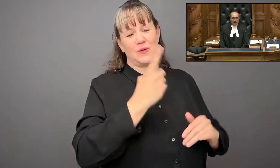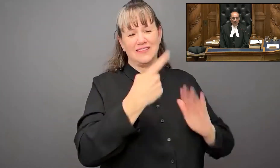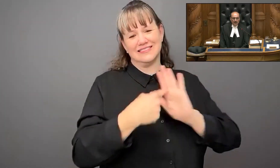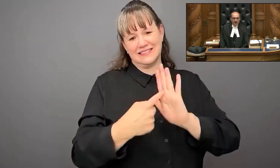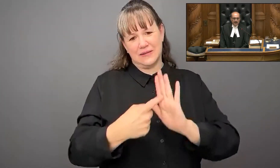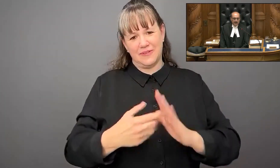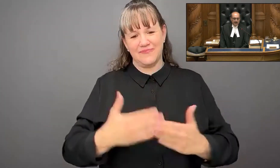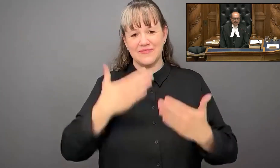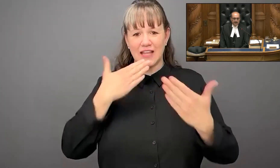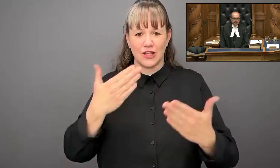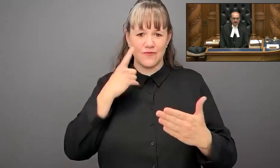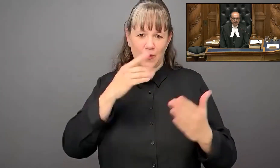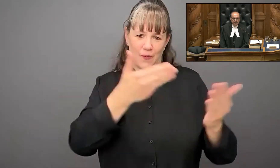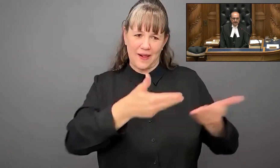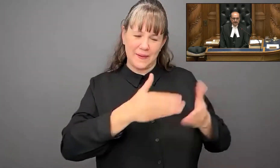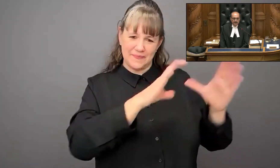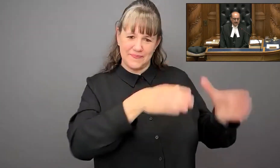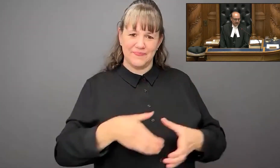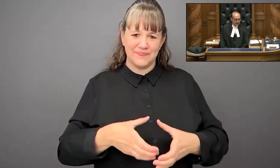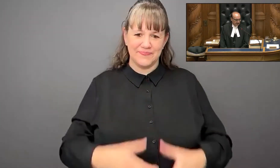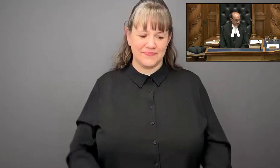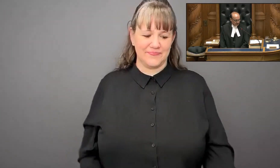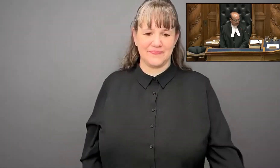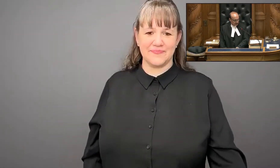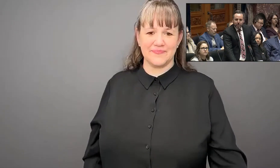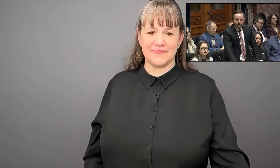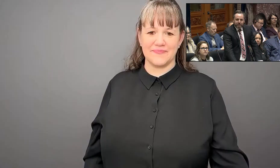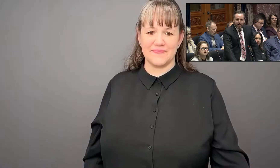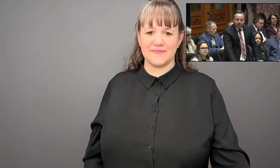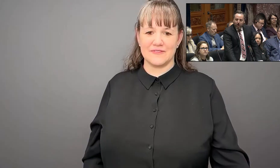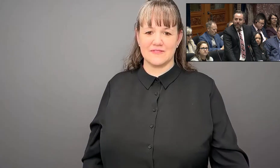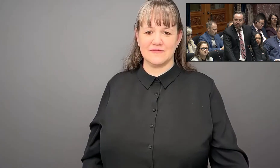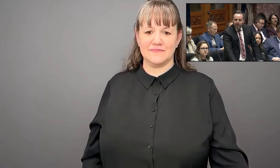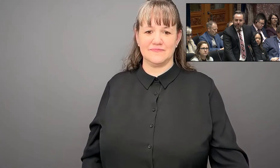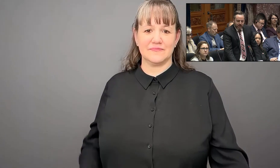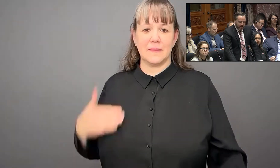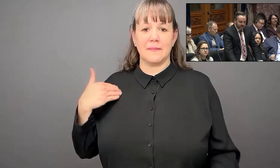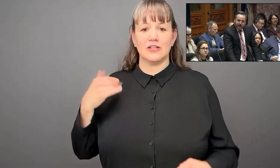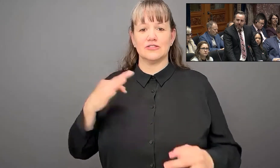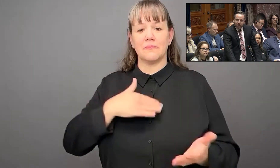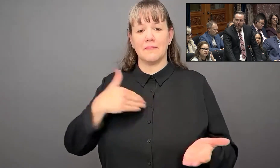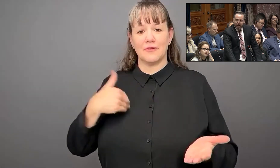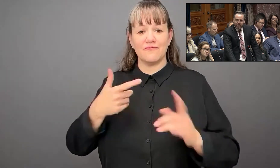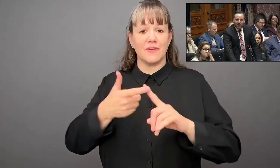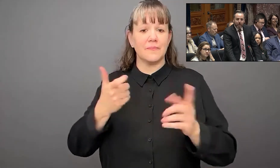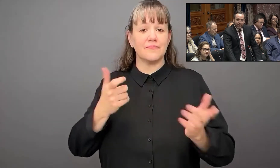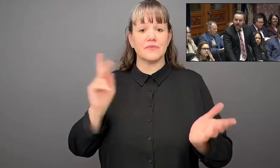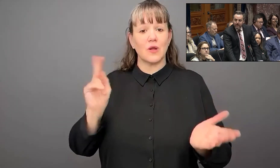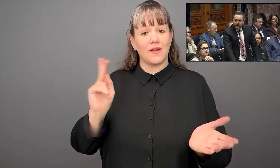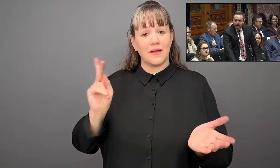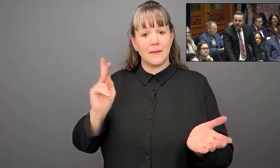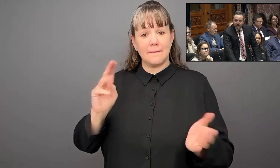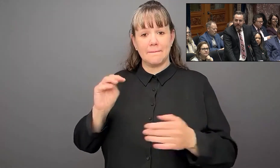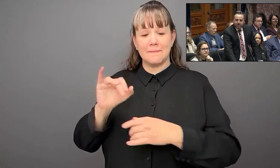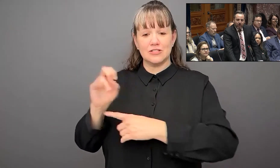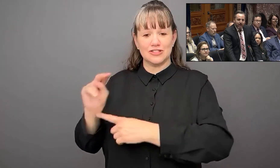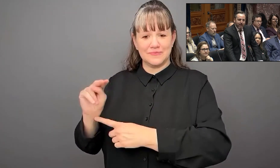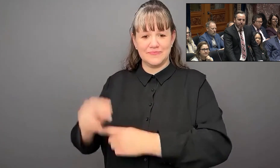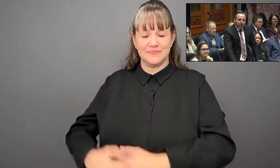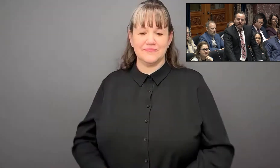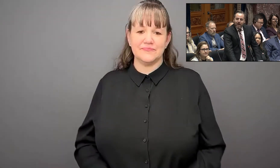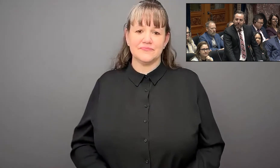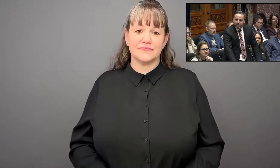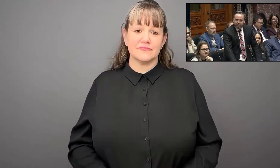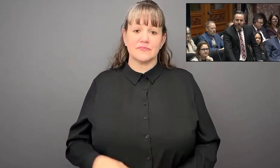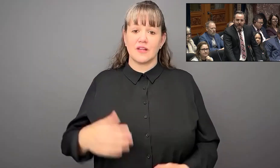Member for Kelowna Mission. Thank you, Mr. Speaker. I'd like to acknowledge someone who is not in the chamber today, and that is my wife, Erin. Today is our